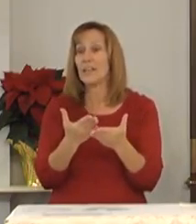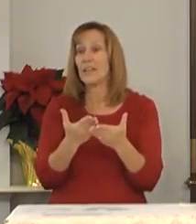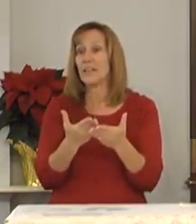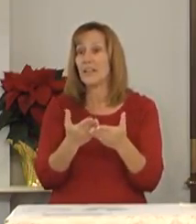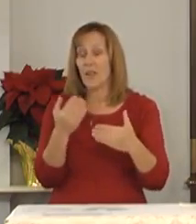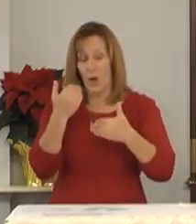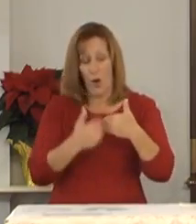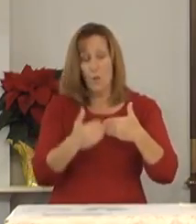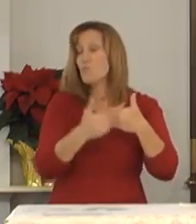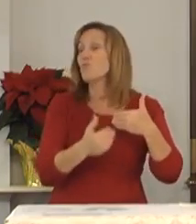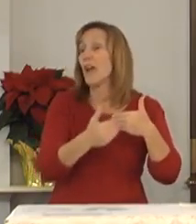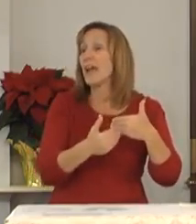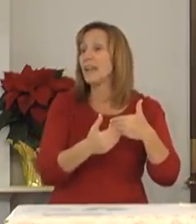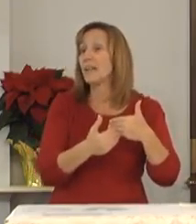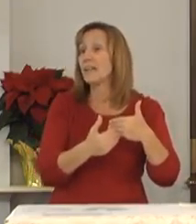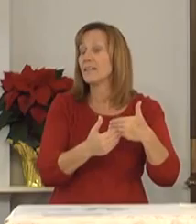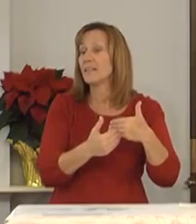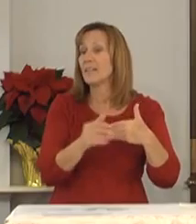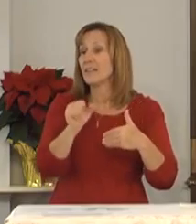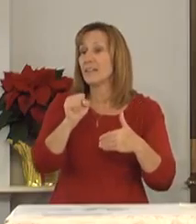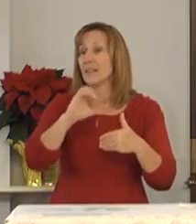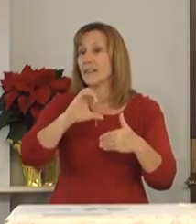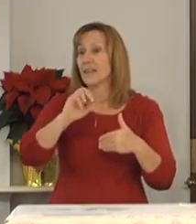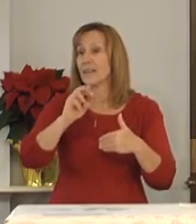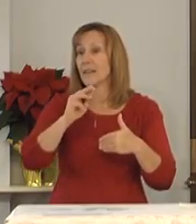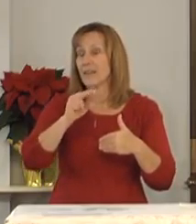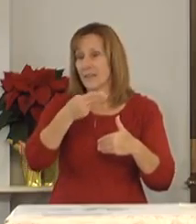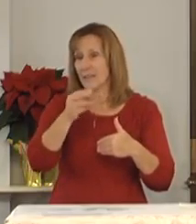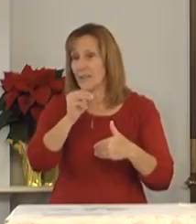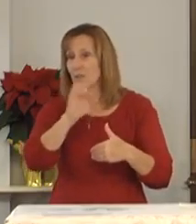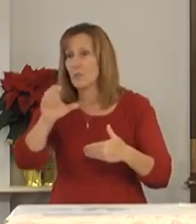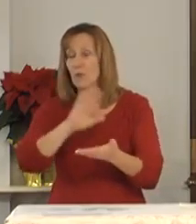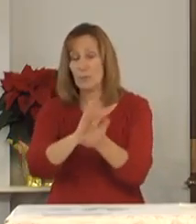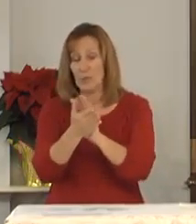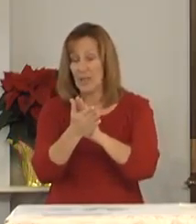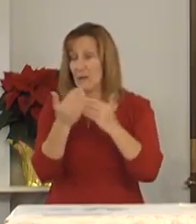loaf of bread, the Shmoo was a loaf of bread.